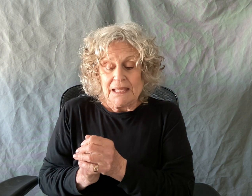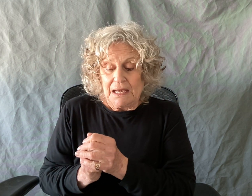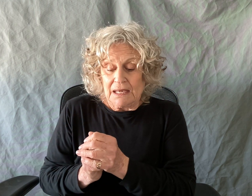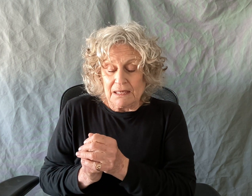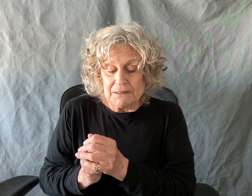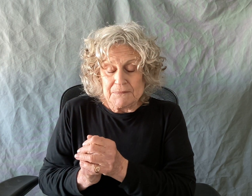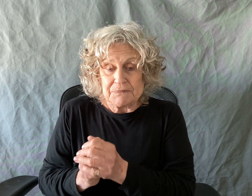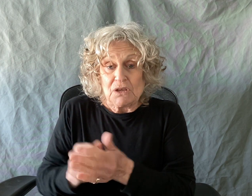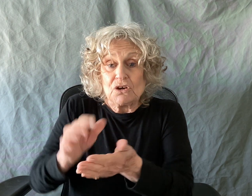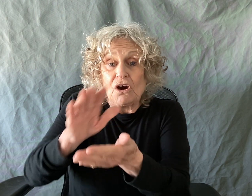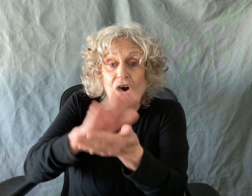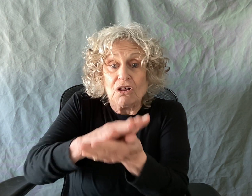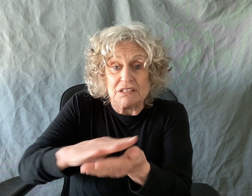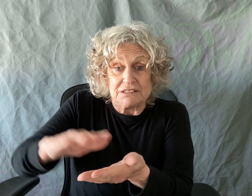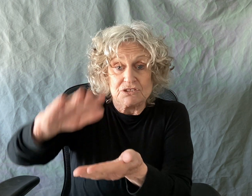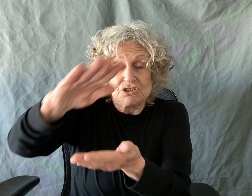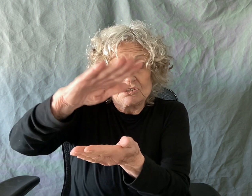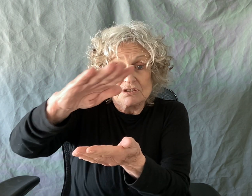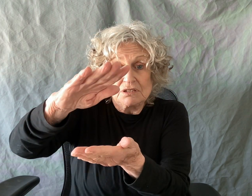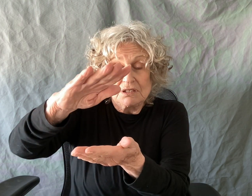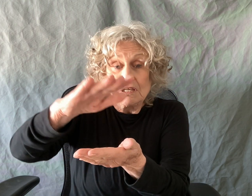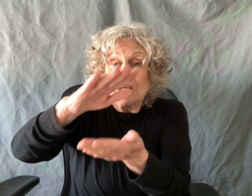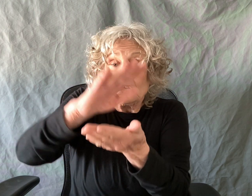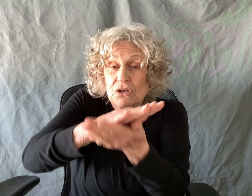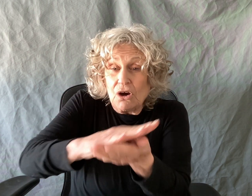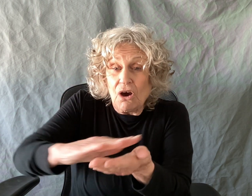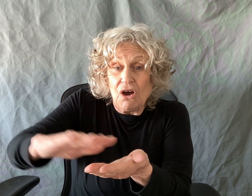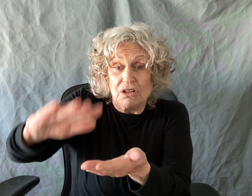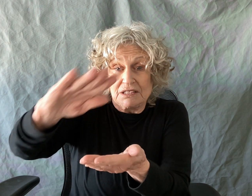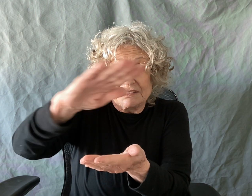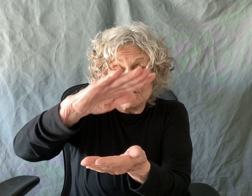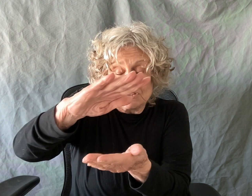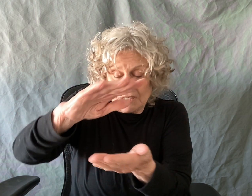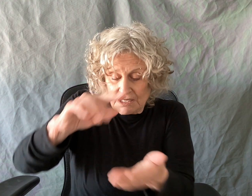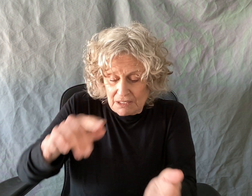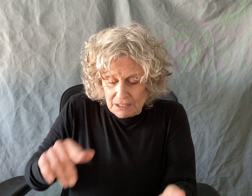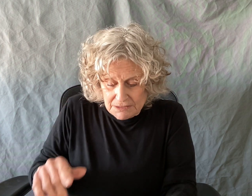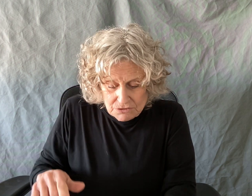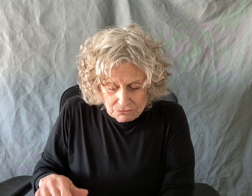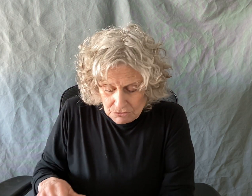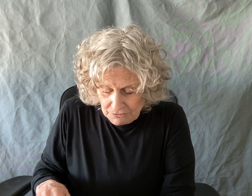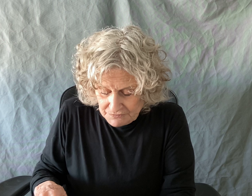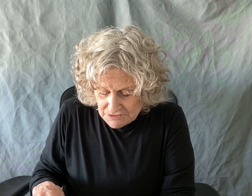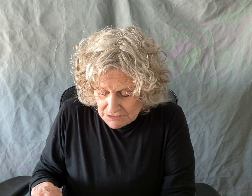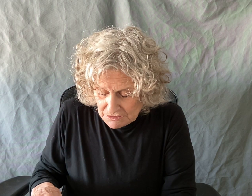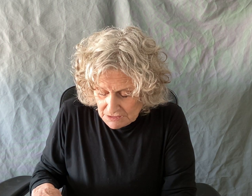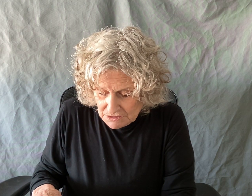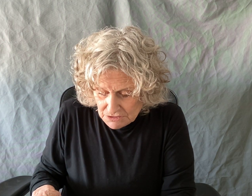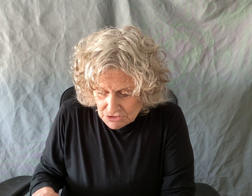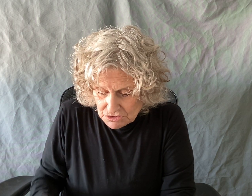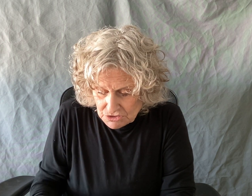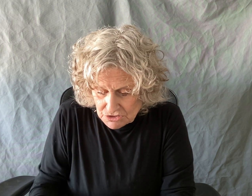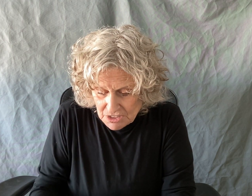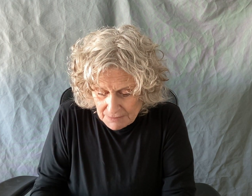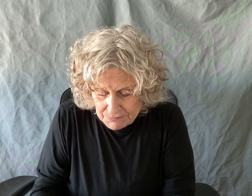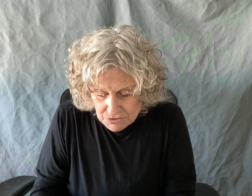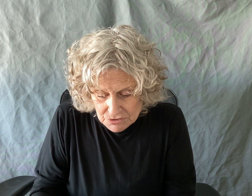College. I don't know if it's in this chapter,